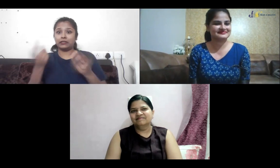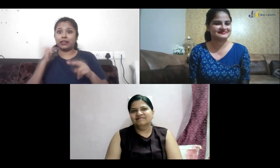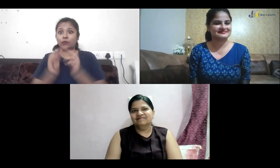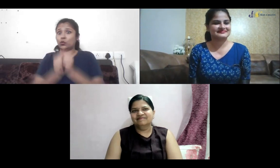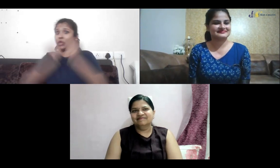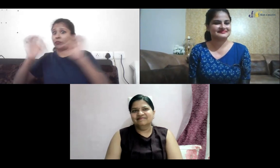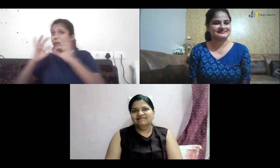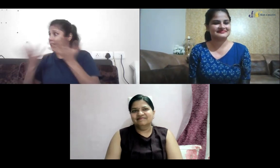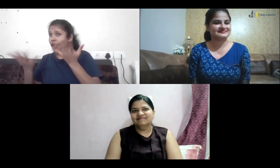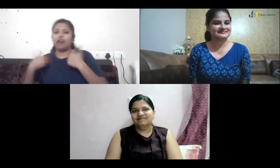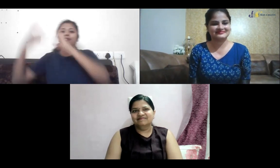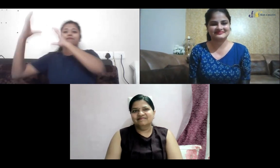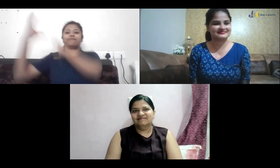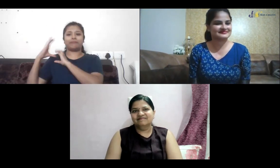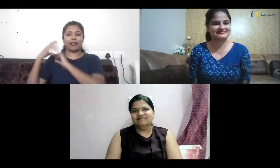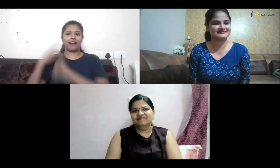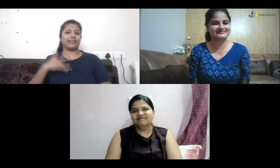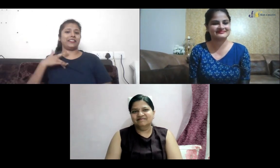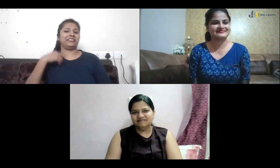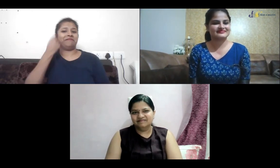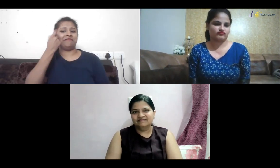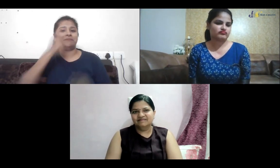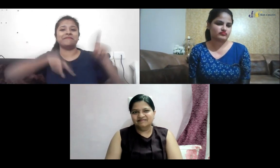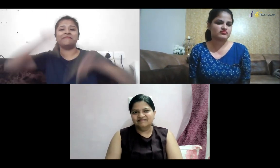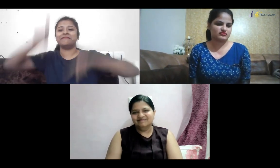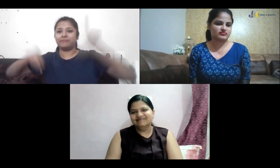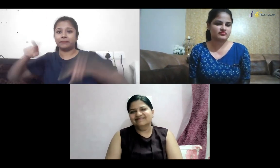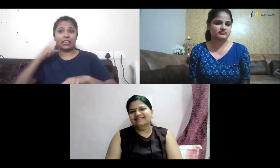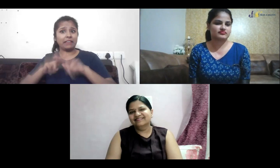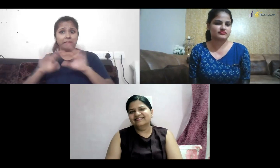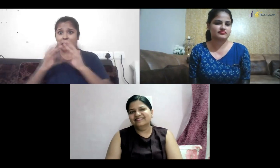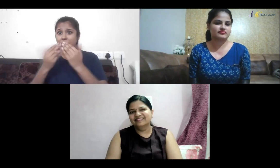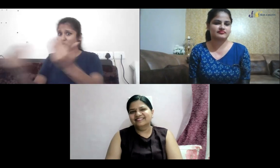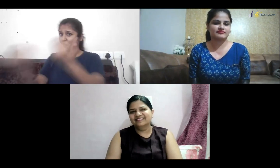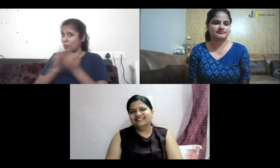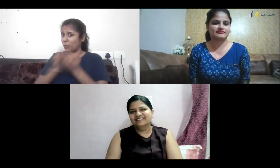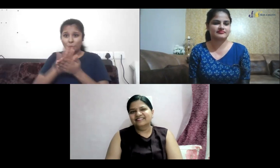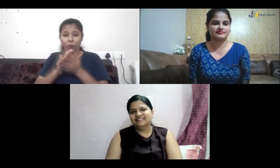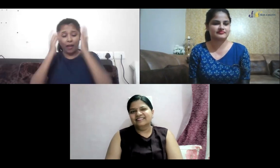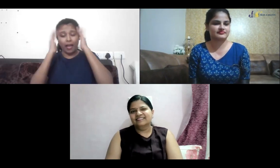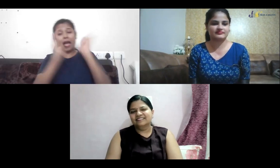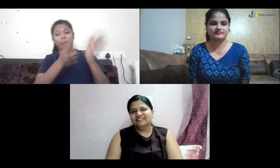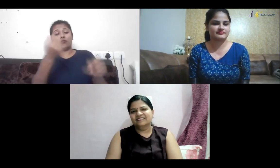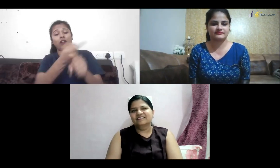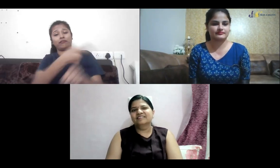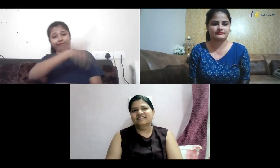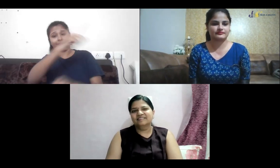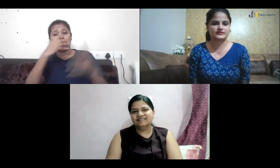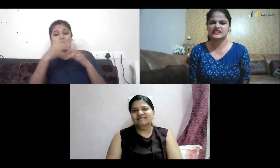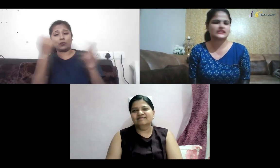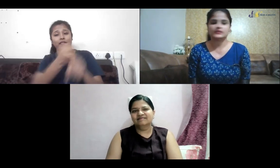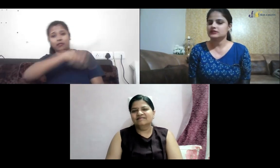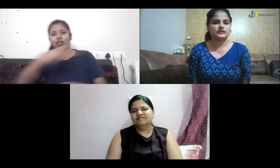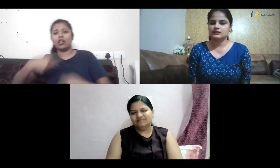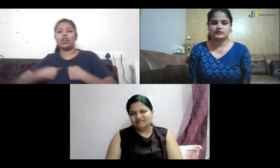a different perspective that women have responsibilities. I totally understand. This is a diversity to